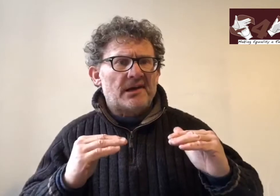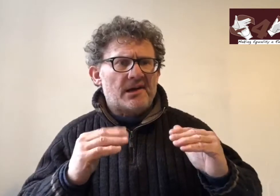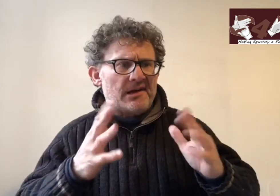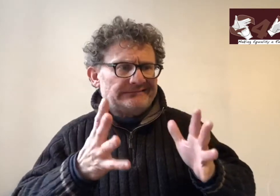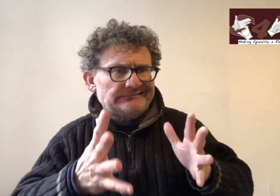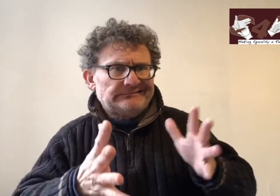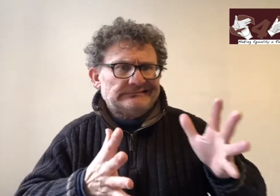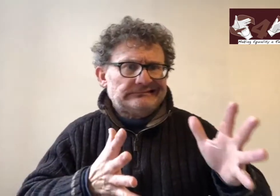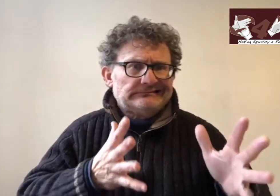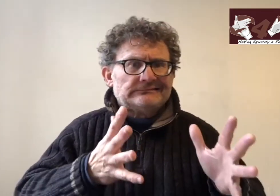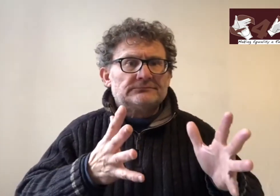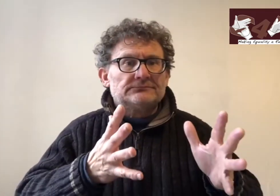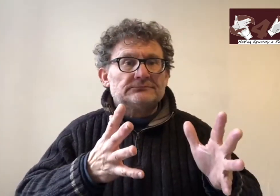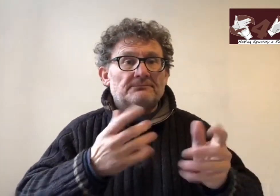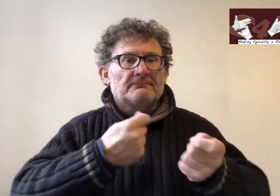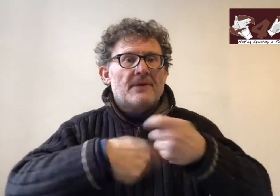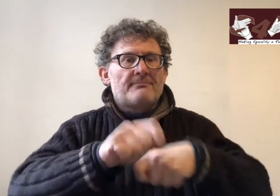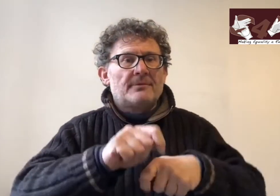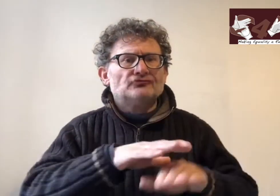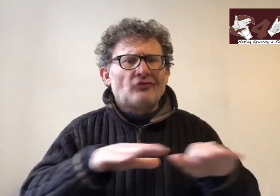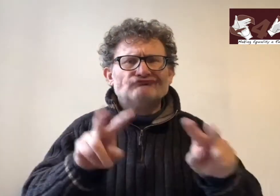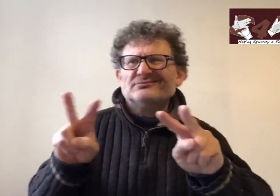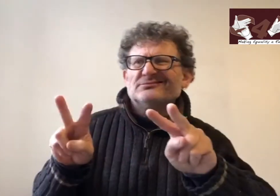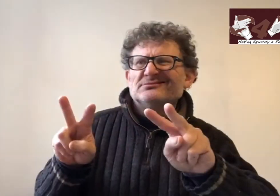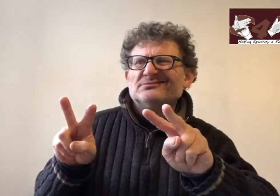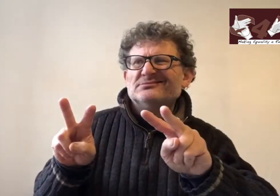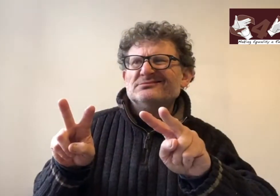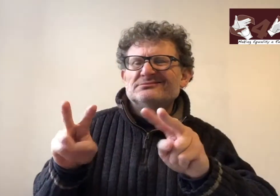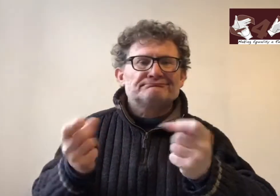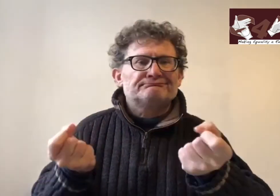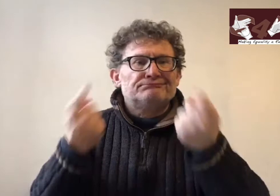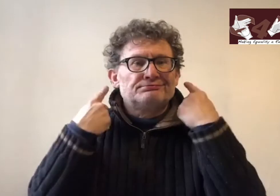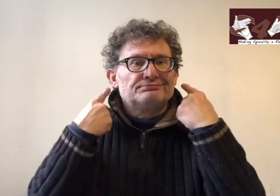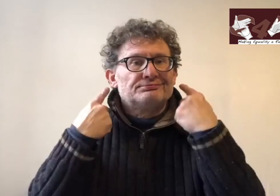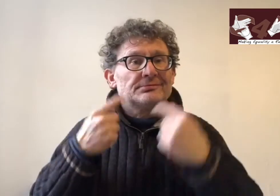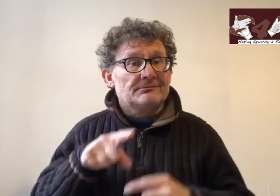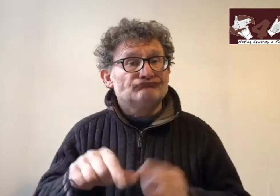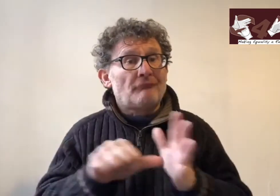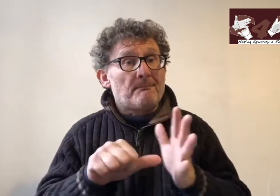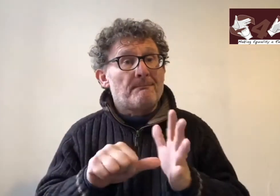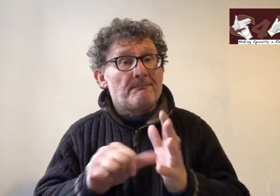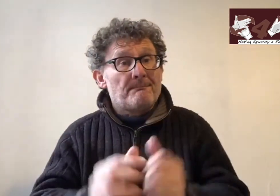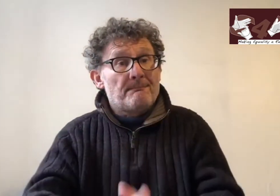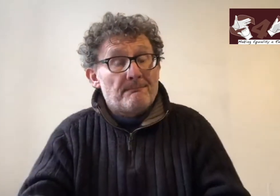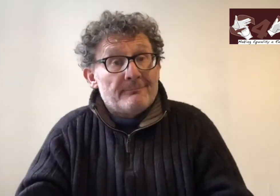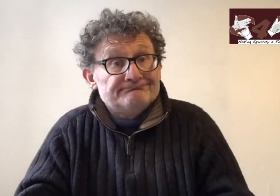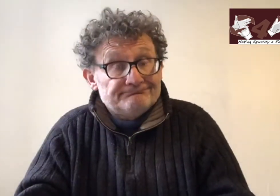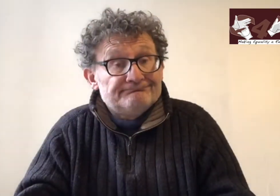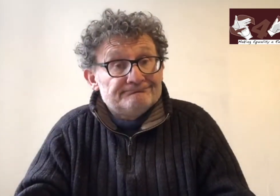these environments are struggling to be able to adjust that level of signing to meet that child's needs, their language needs, and